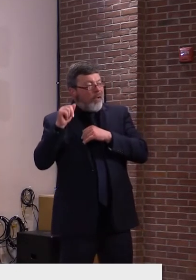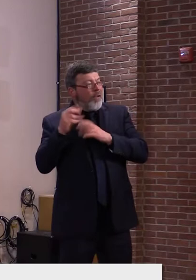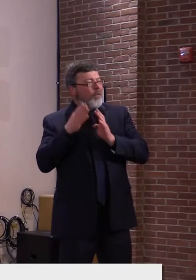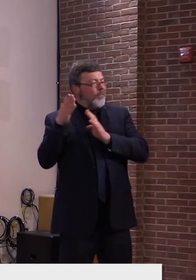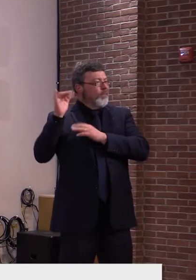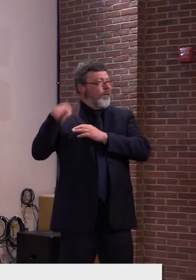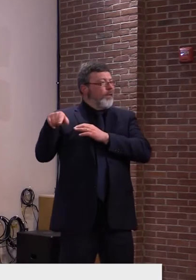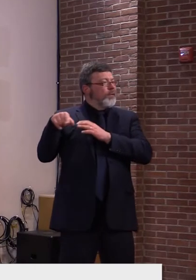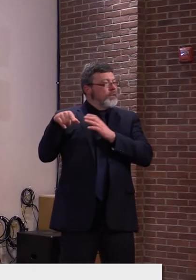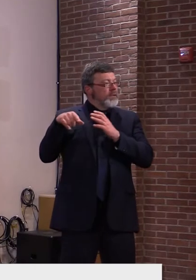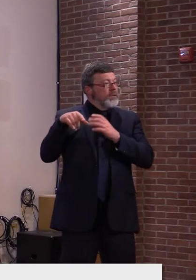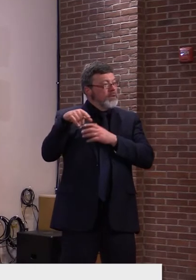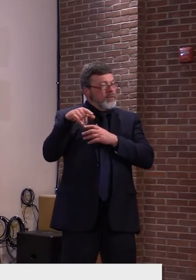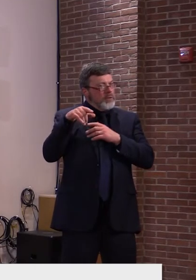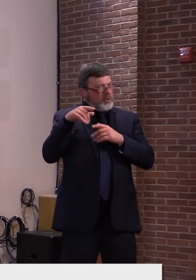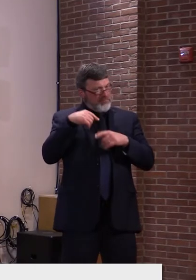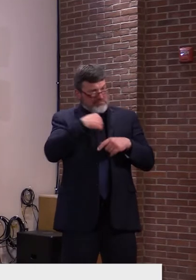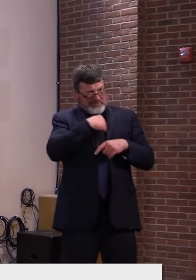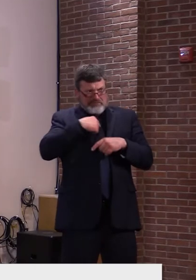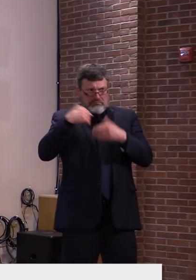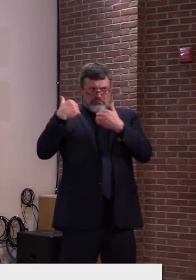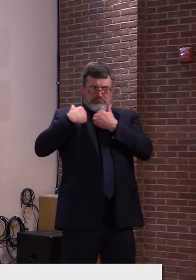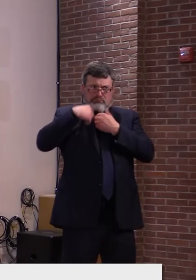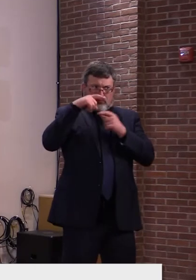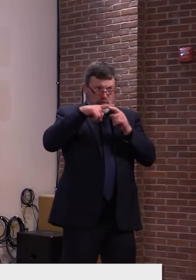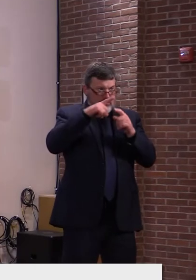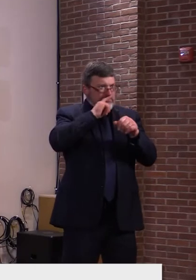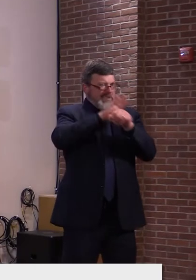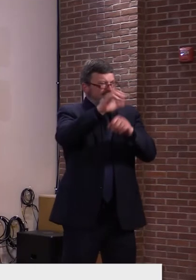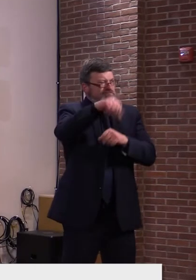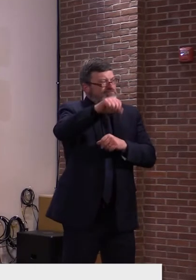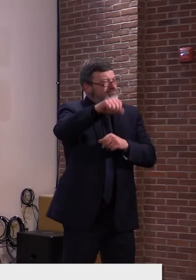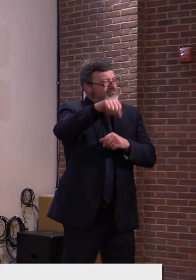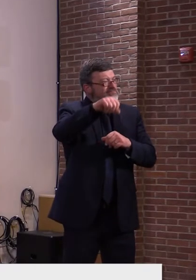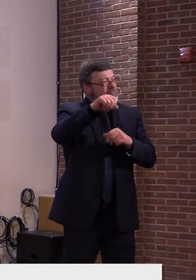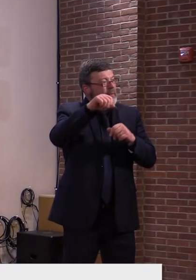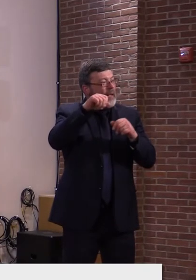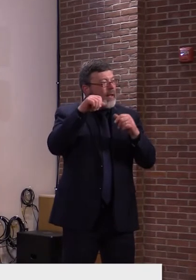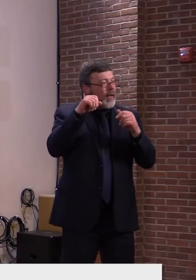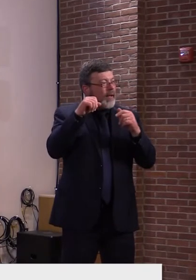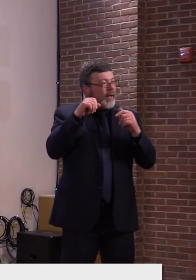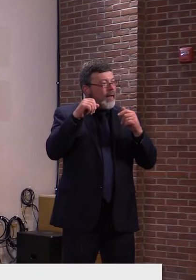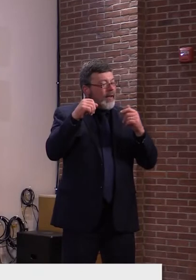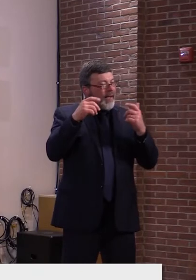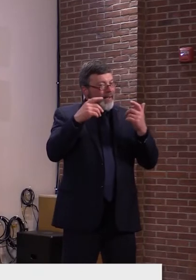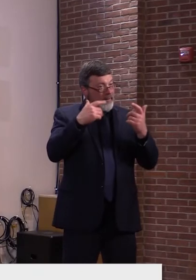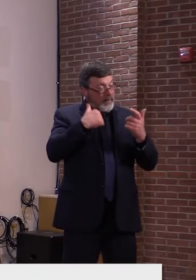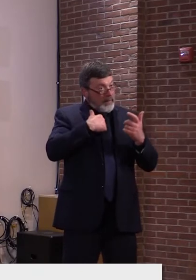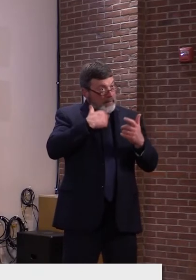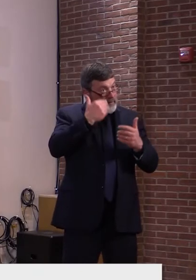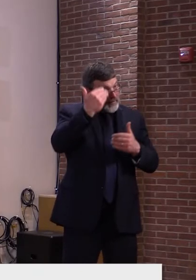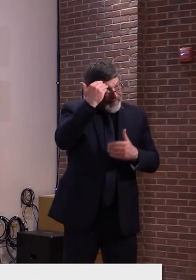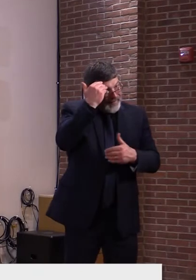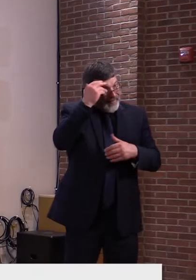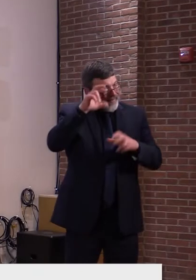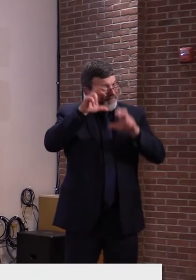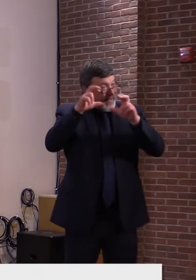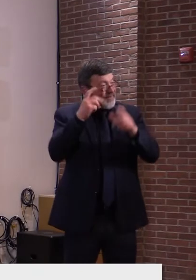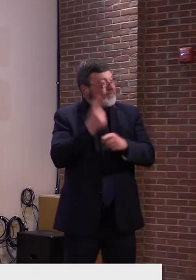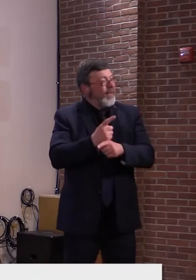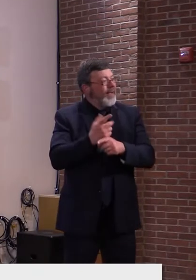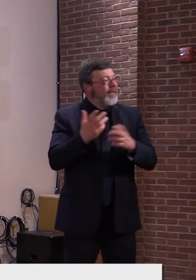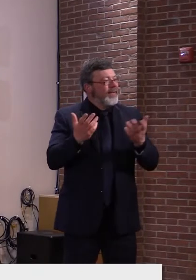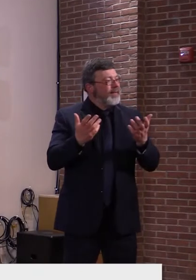that. And they look at what their investment choices are, and it's based a little bit on your age. You mentioned somebody at 22 versus somebody